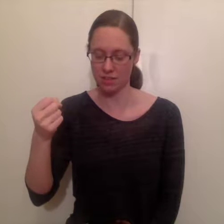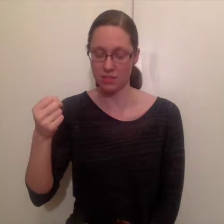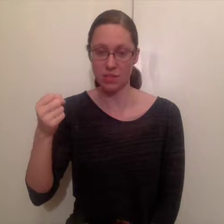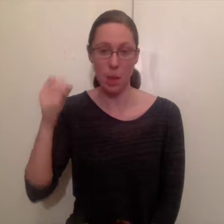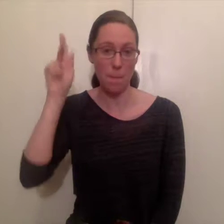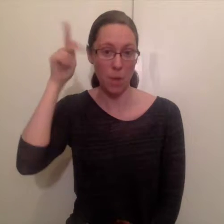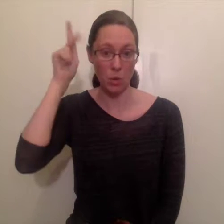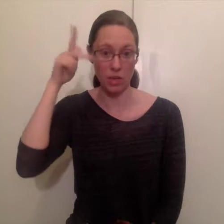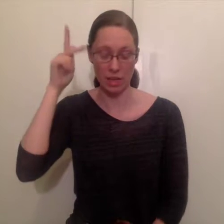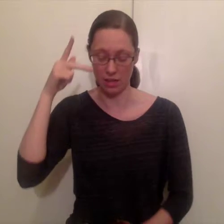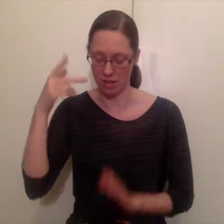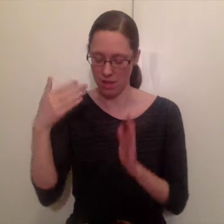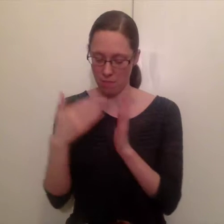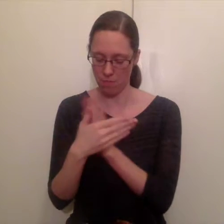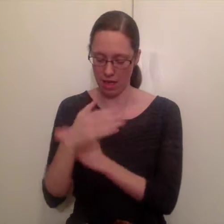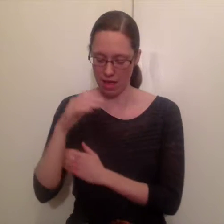Leah's Pony by